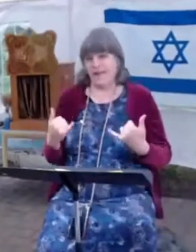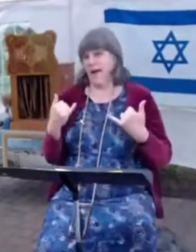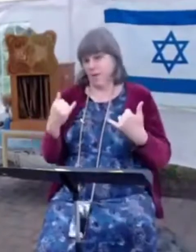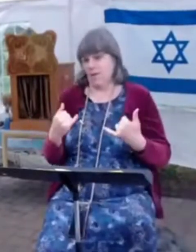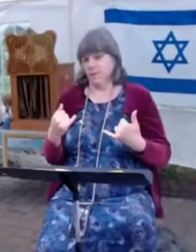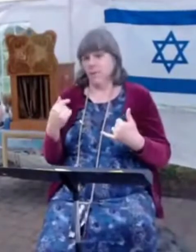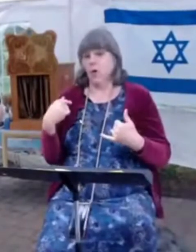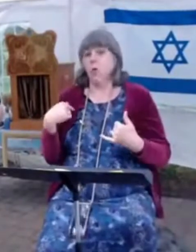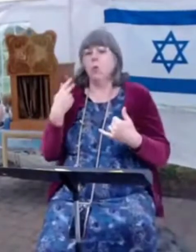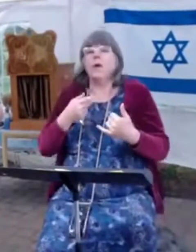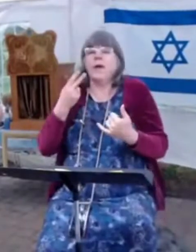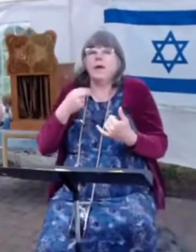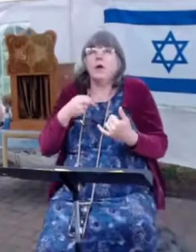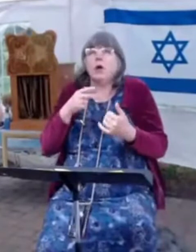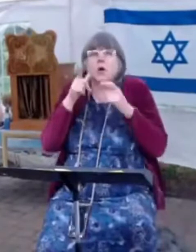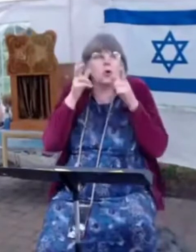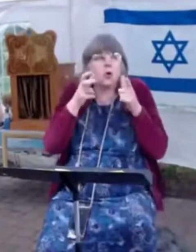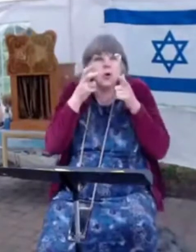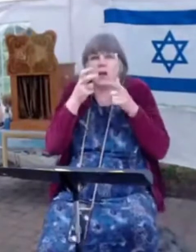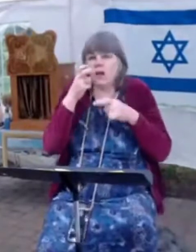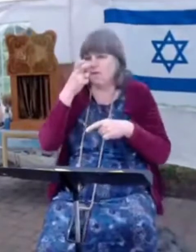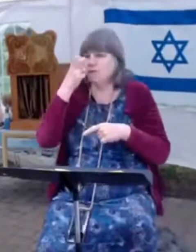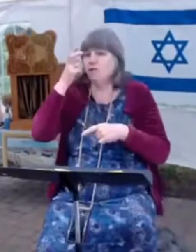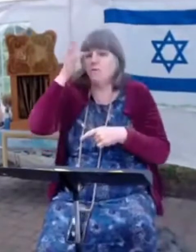Some we know, some we don't.